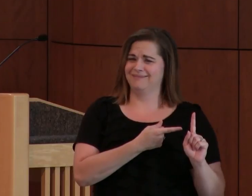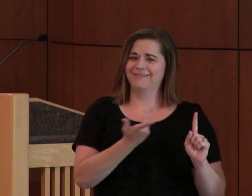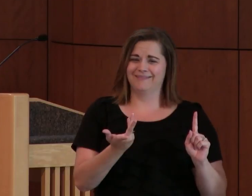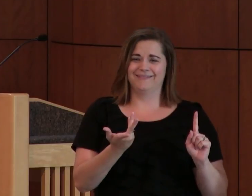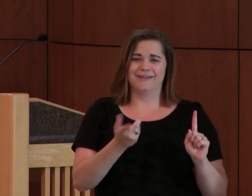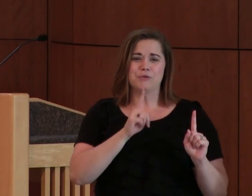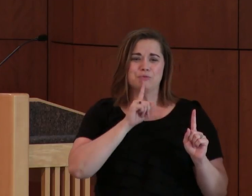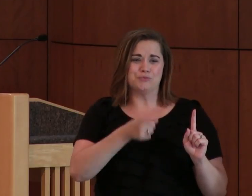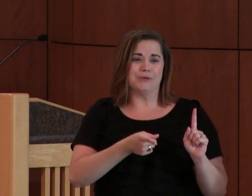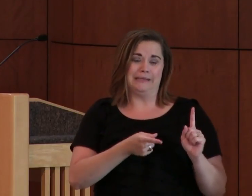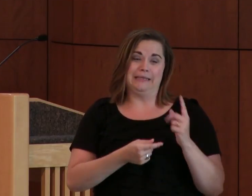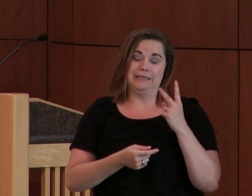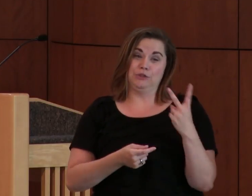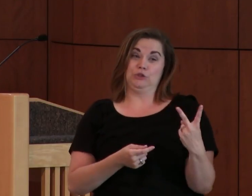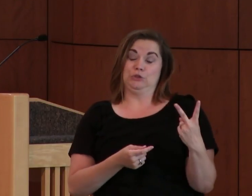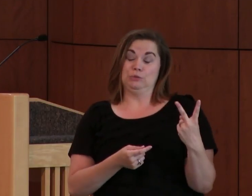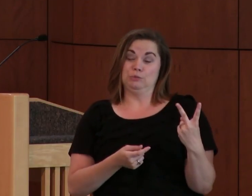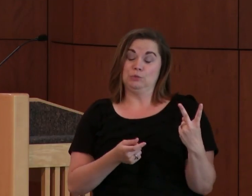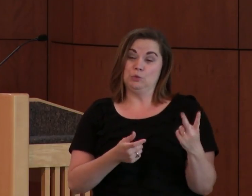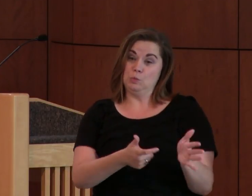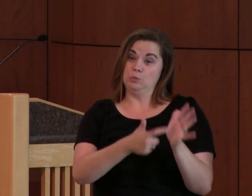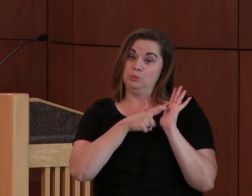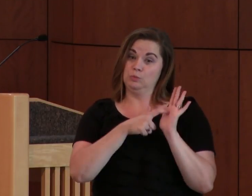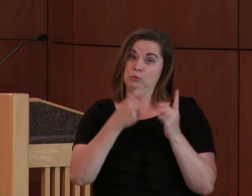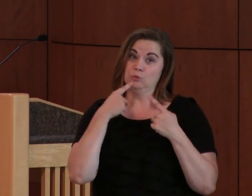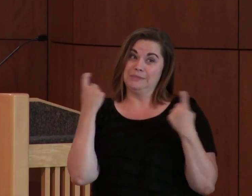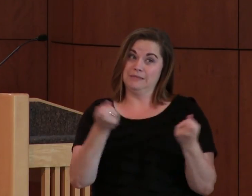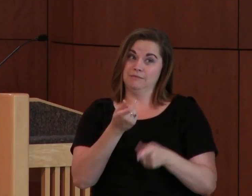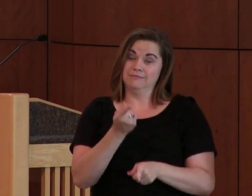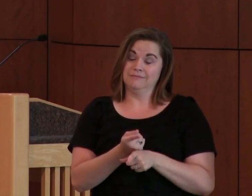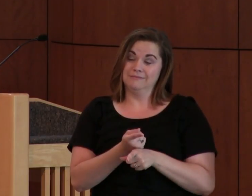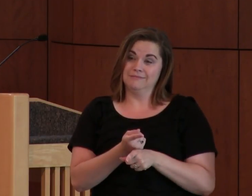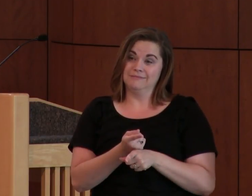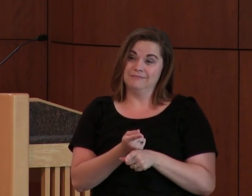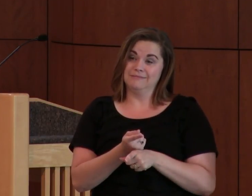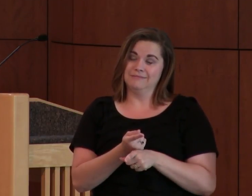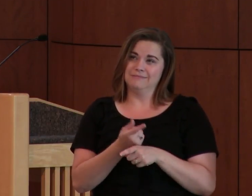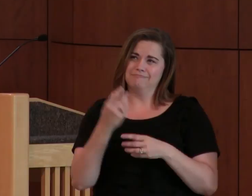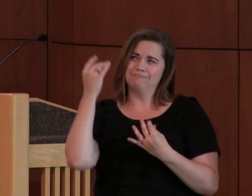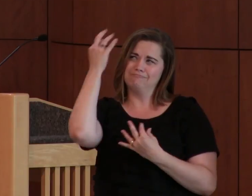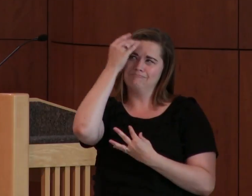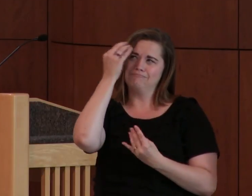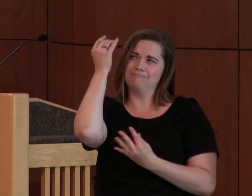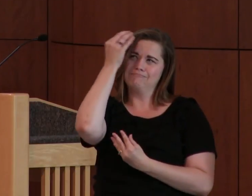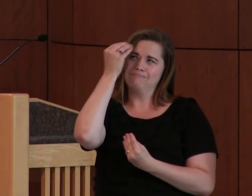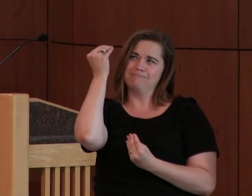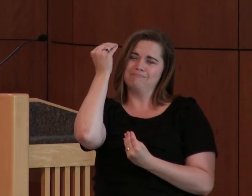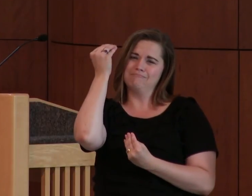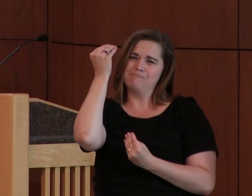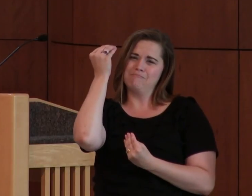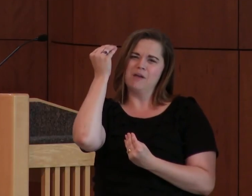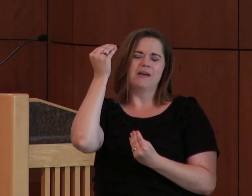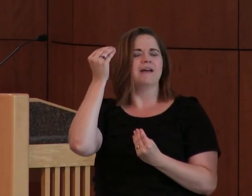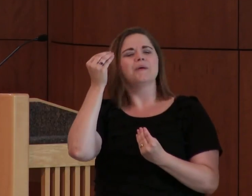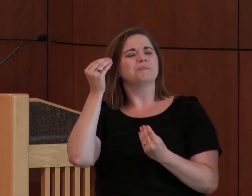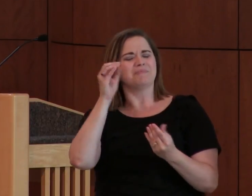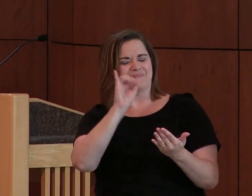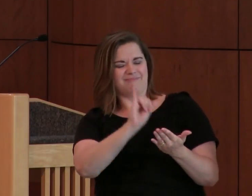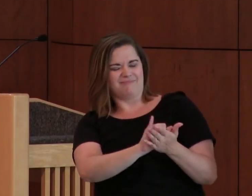really does take two to tango. Those are questions that really the story isn't concerned about because it's not really